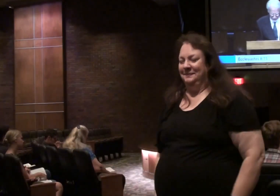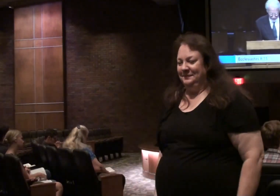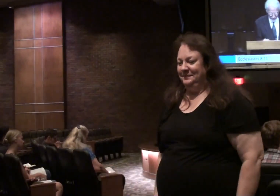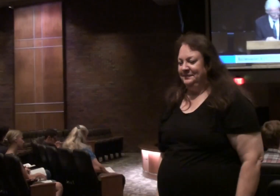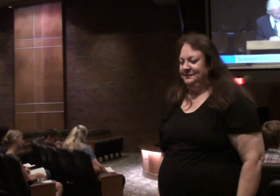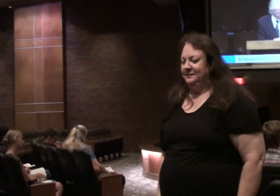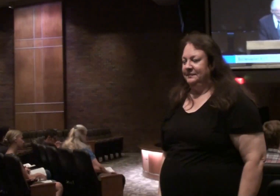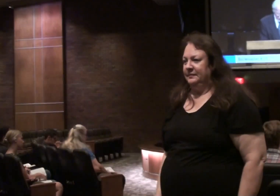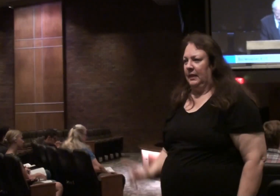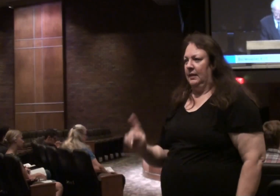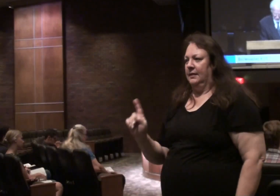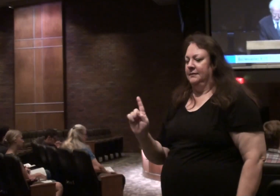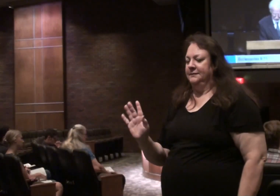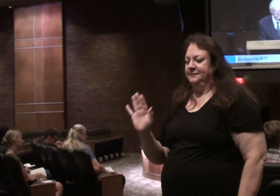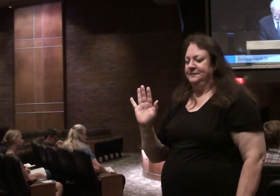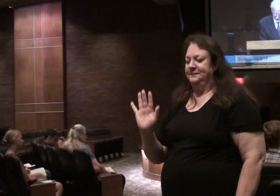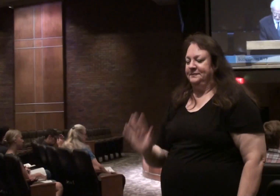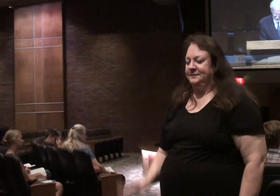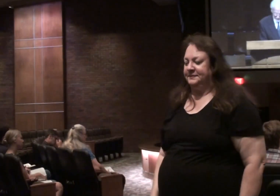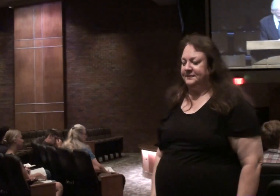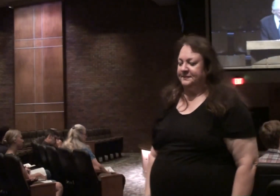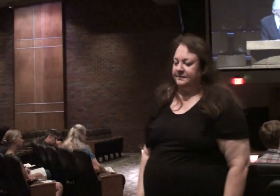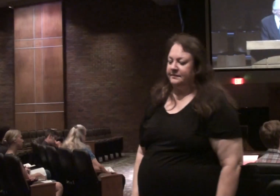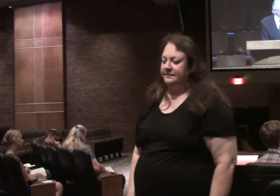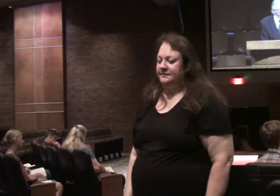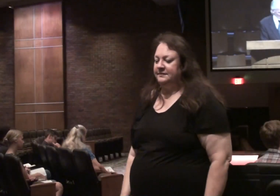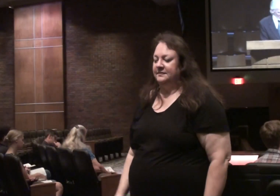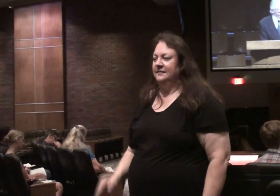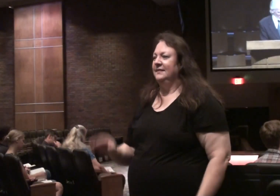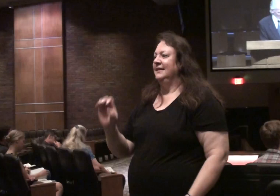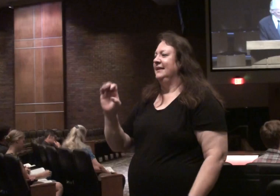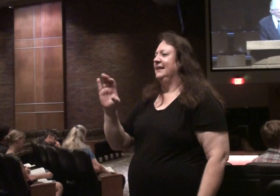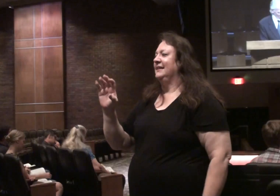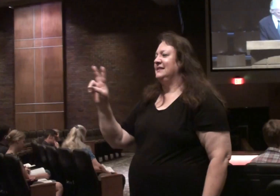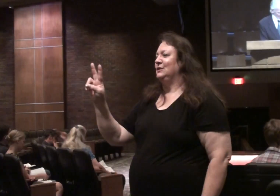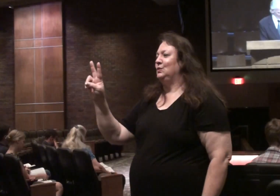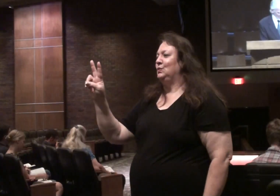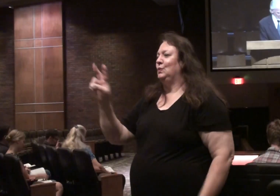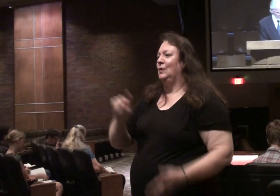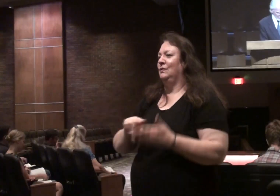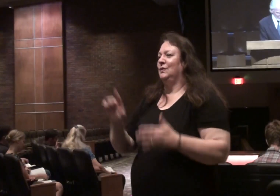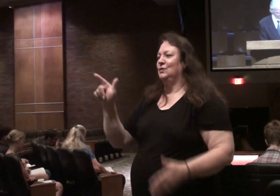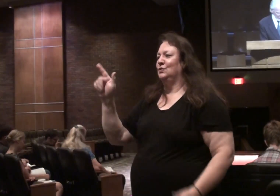Let me find out where I am in my notes. Come back to chapter 2, verse 24.